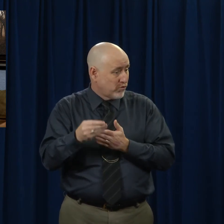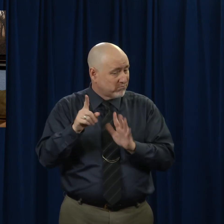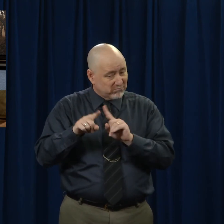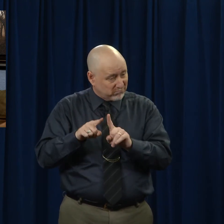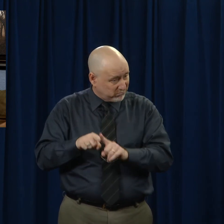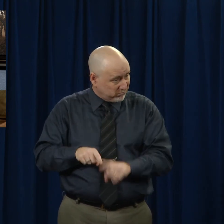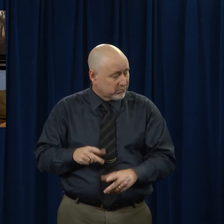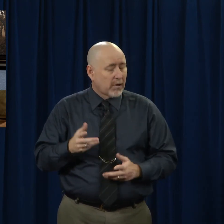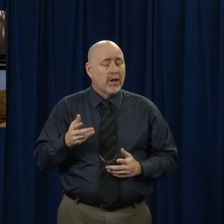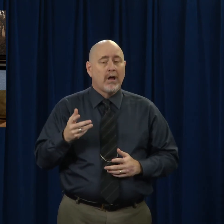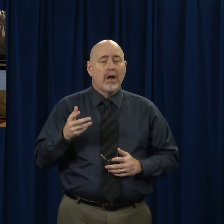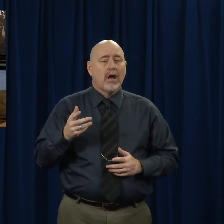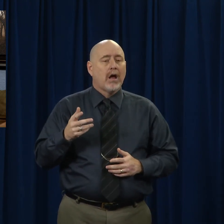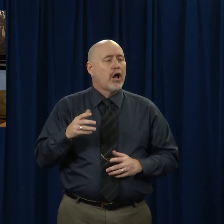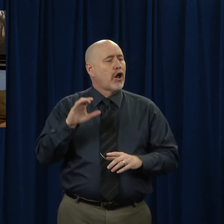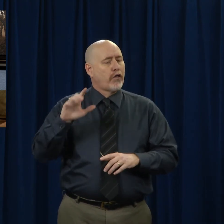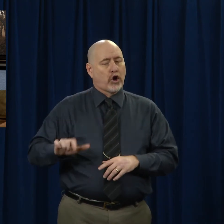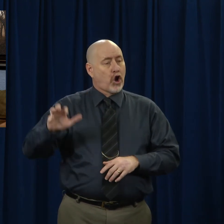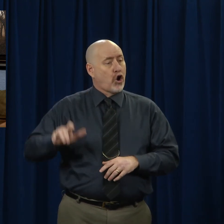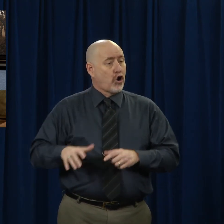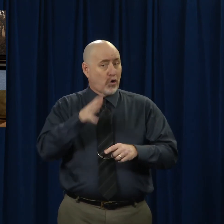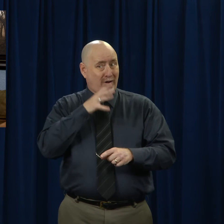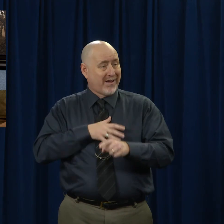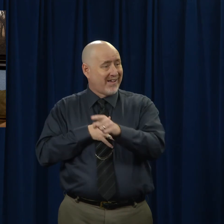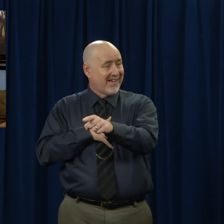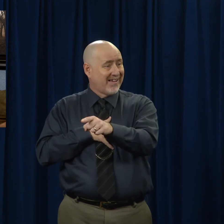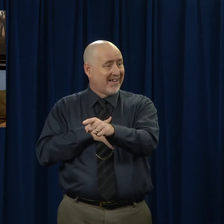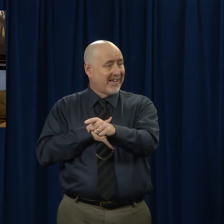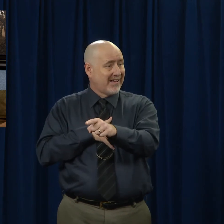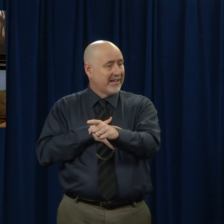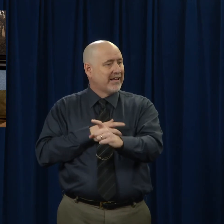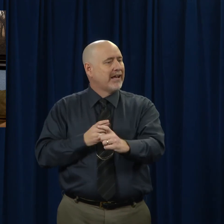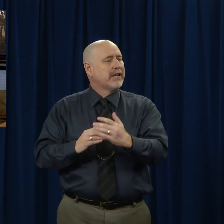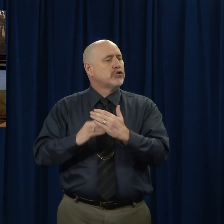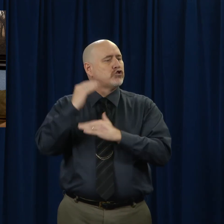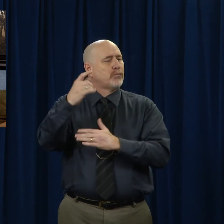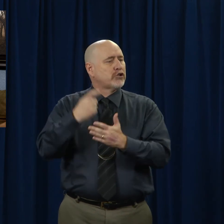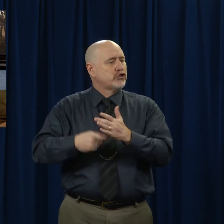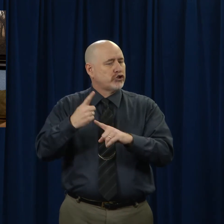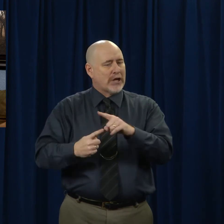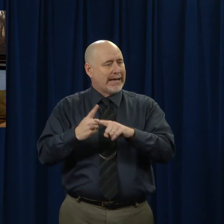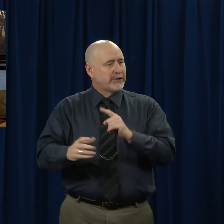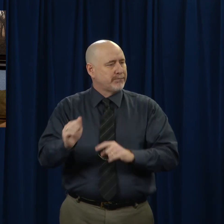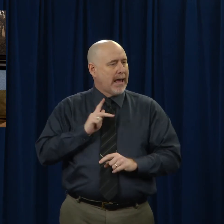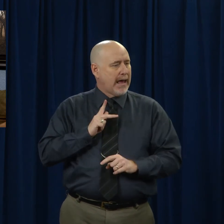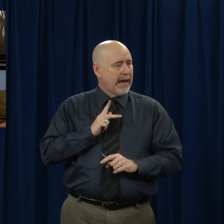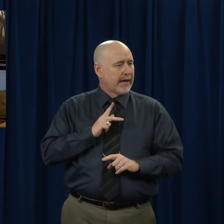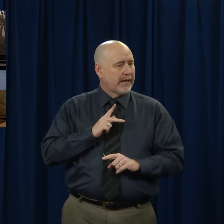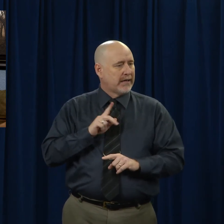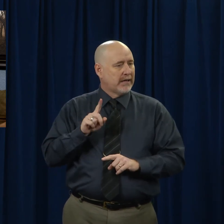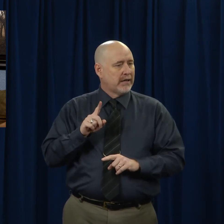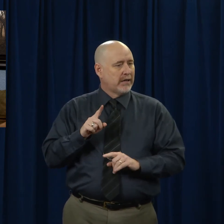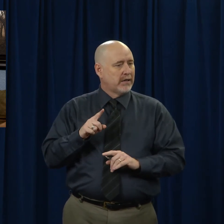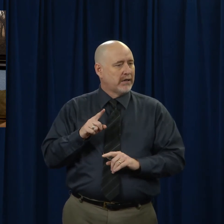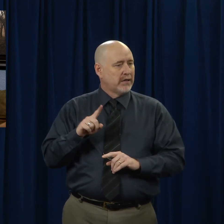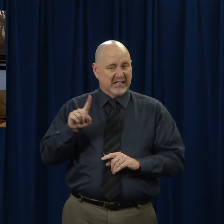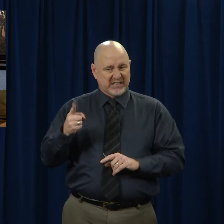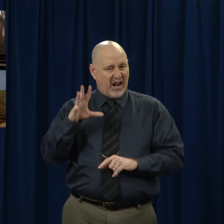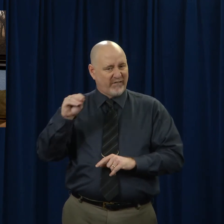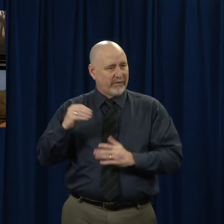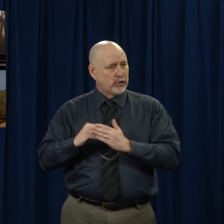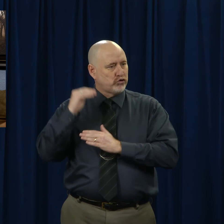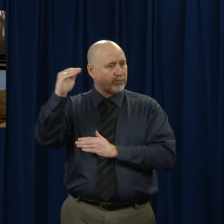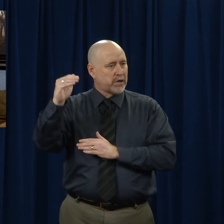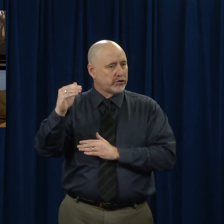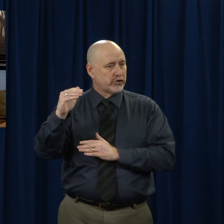buying things, and the clerk, the lady there, she gave me too much change. It was $1.50 too much. I